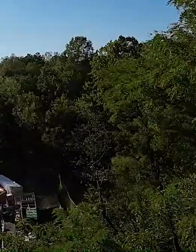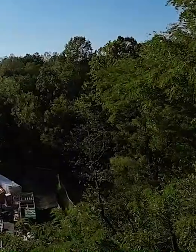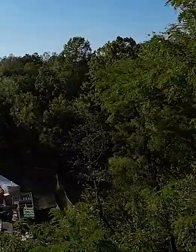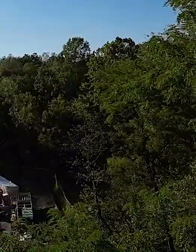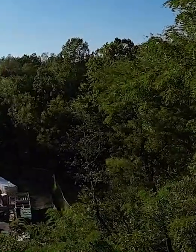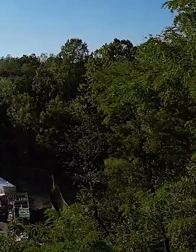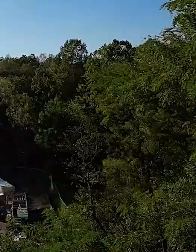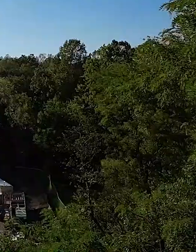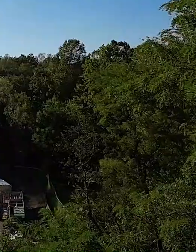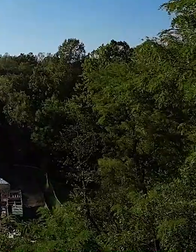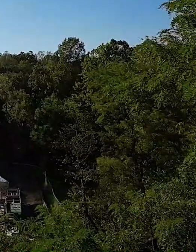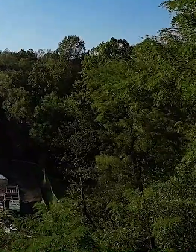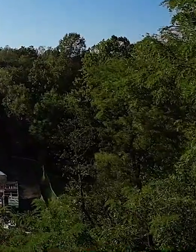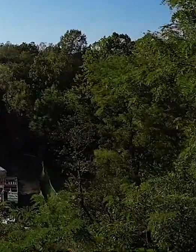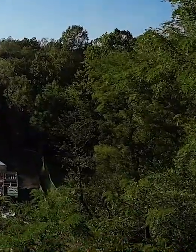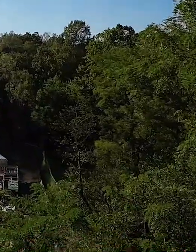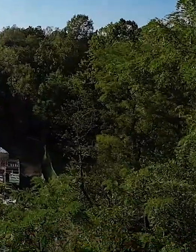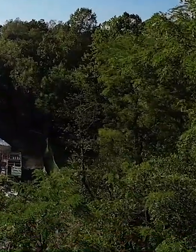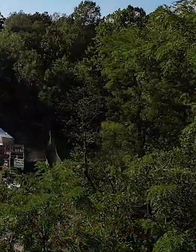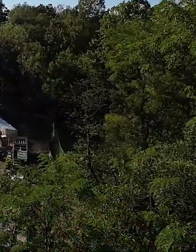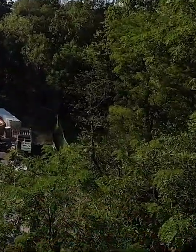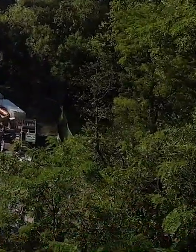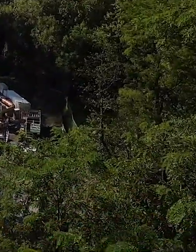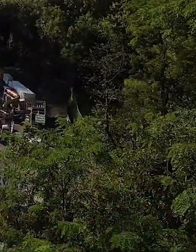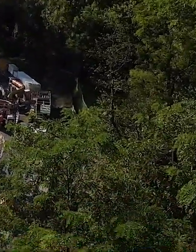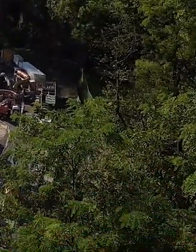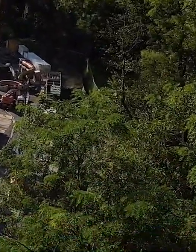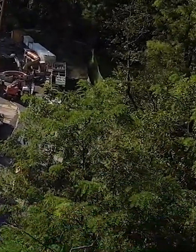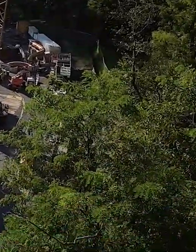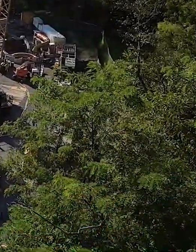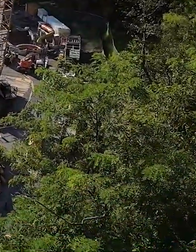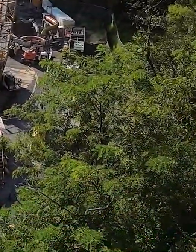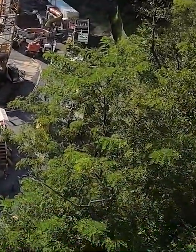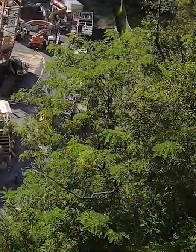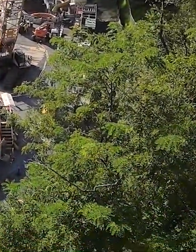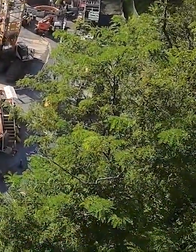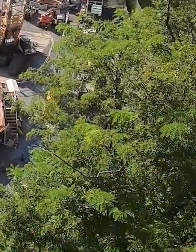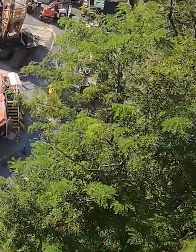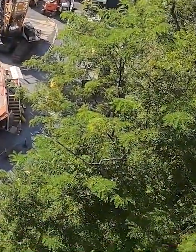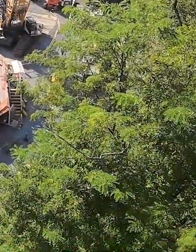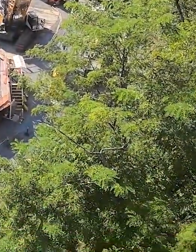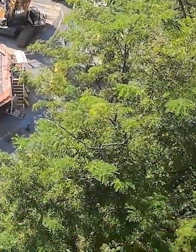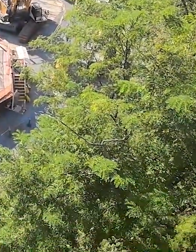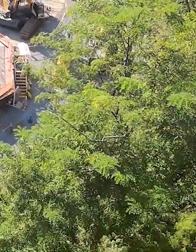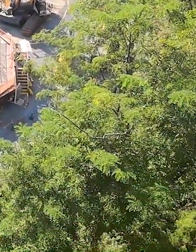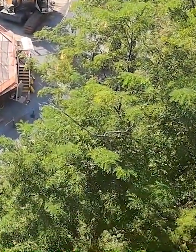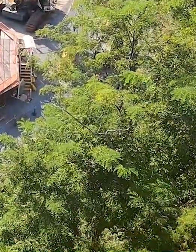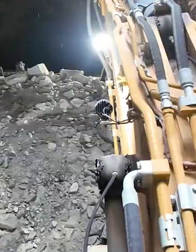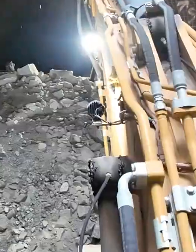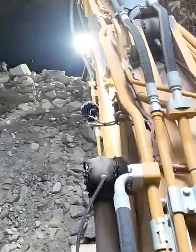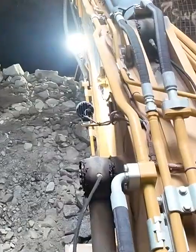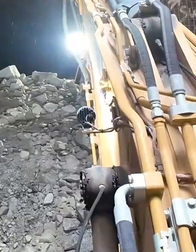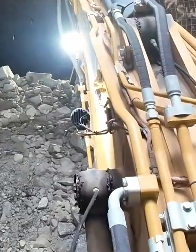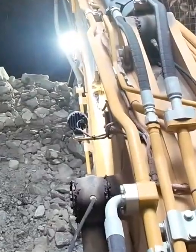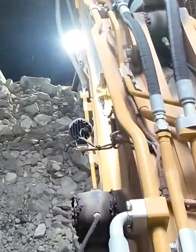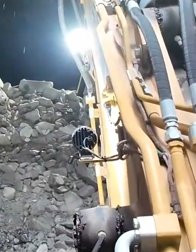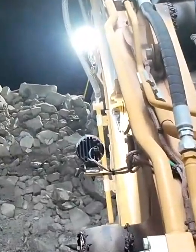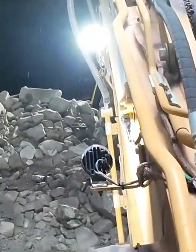at the top of the hill, we're making tremendous progress on the North Tunnel, the